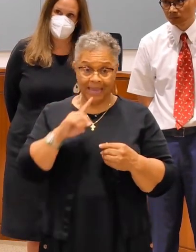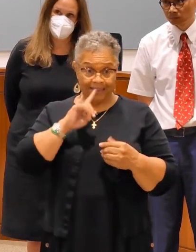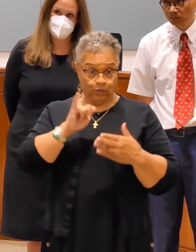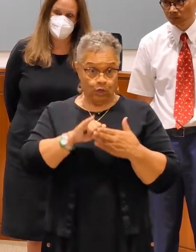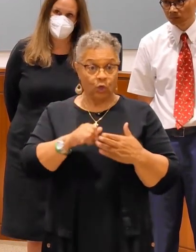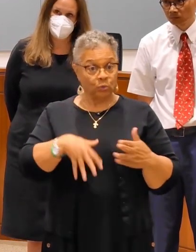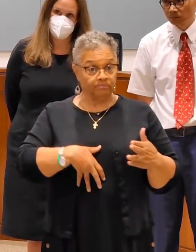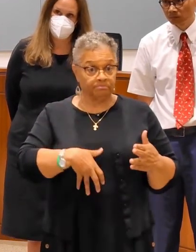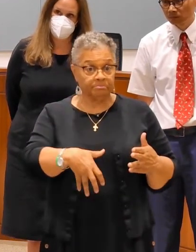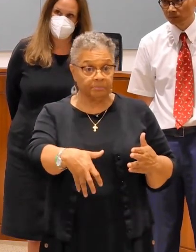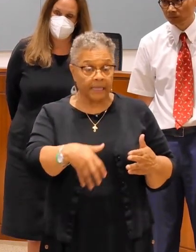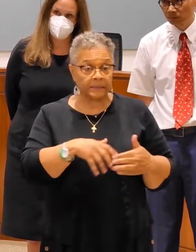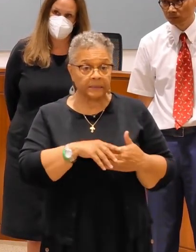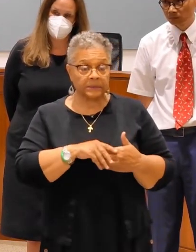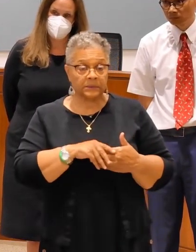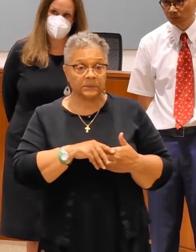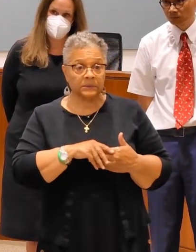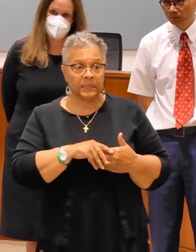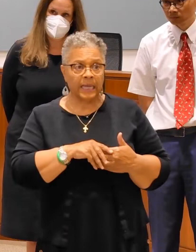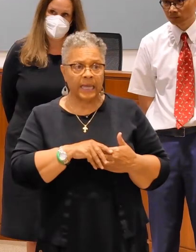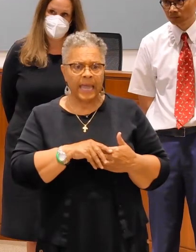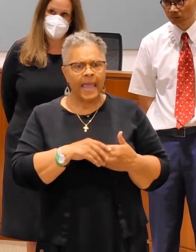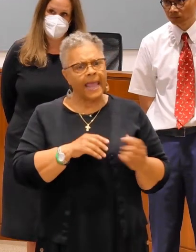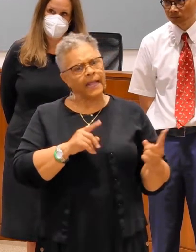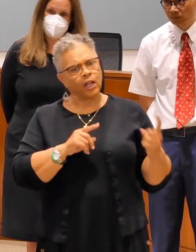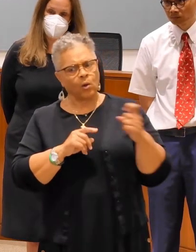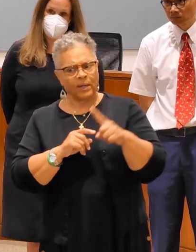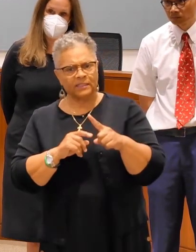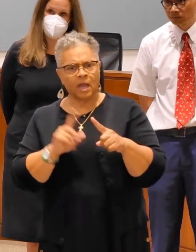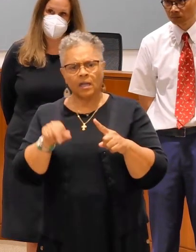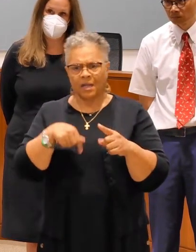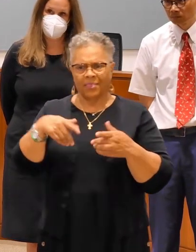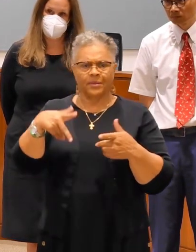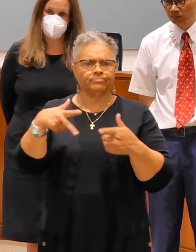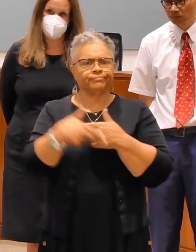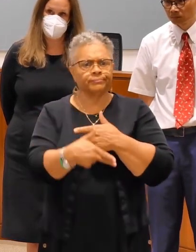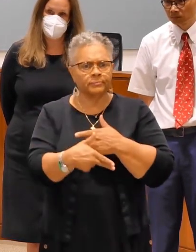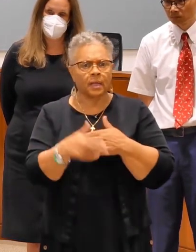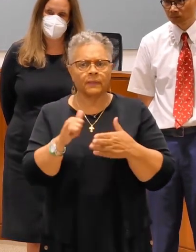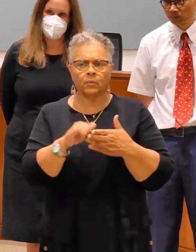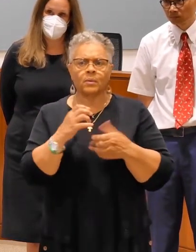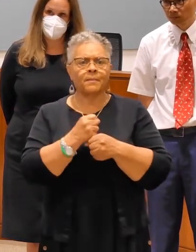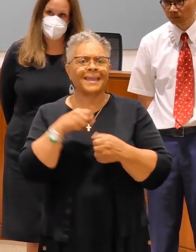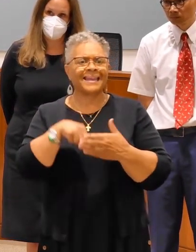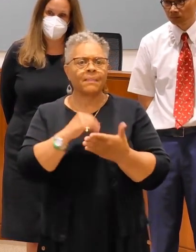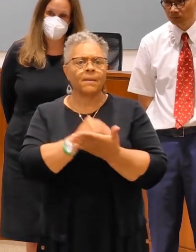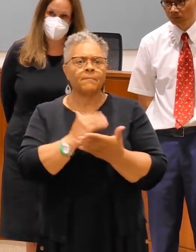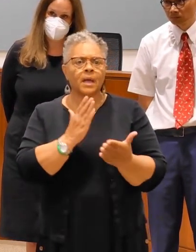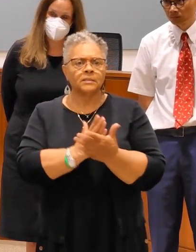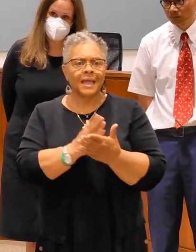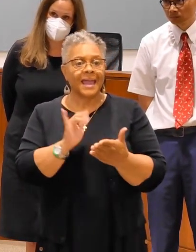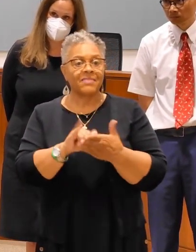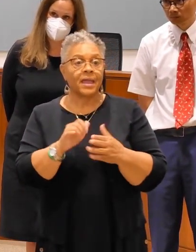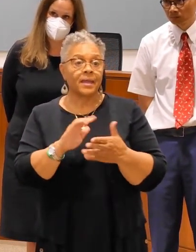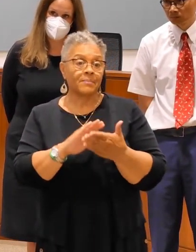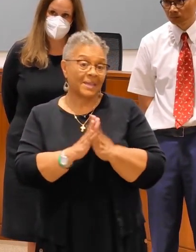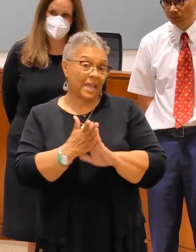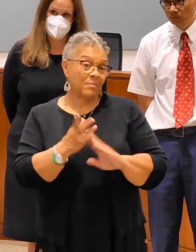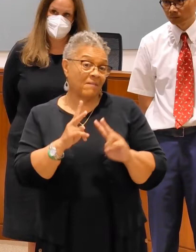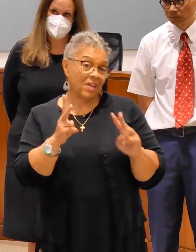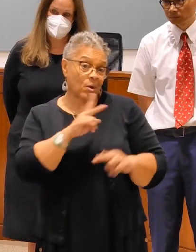was expecting and questioning another cut of which we were making in the budget. And that became a very